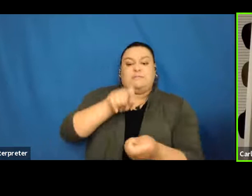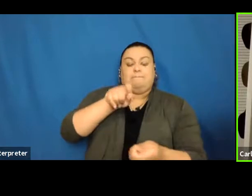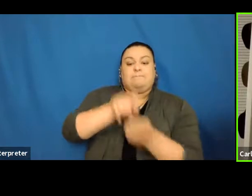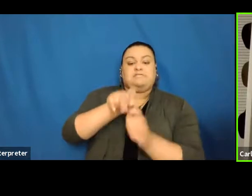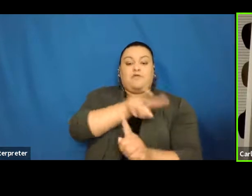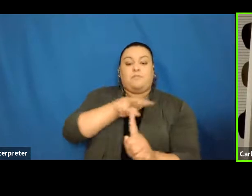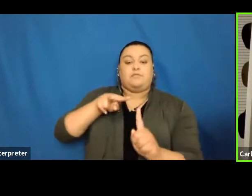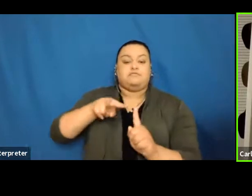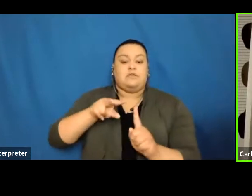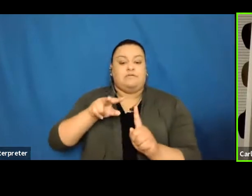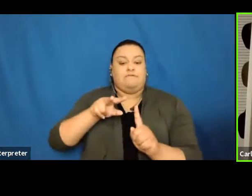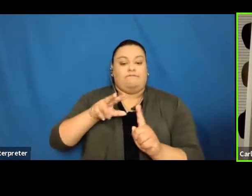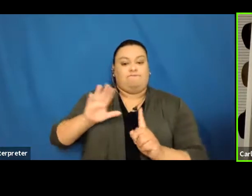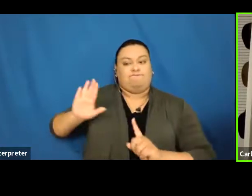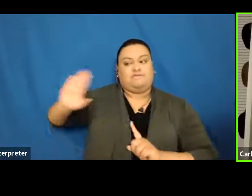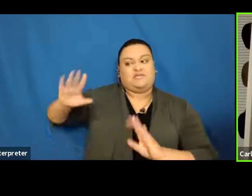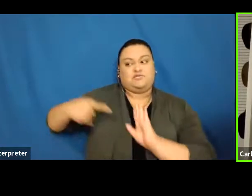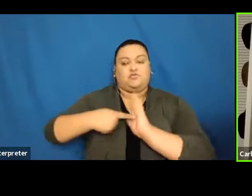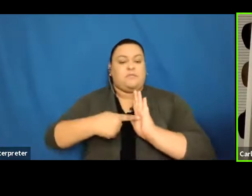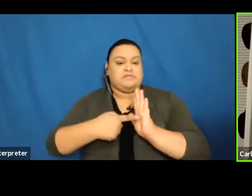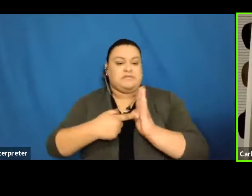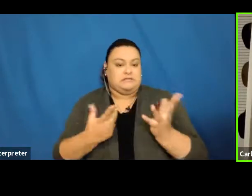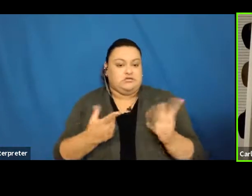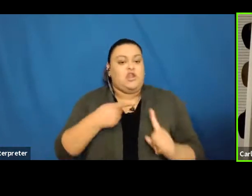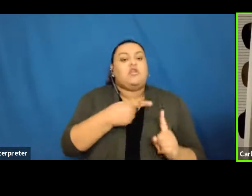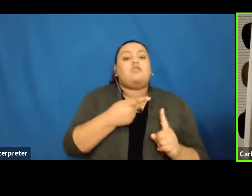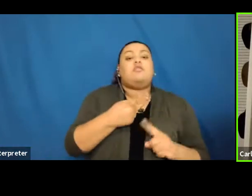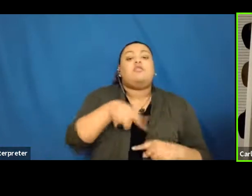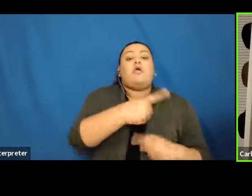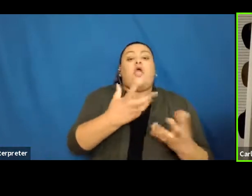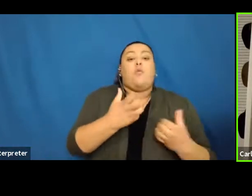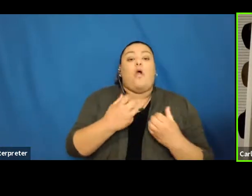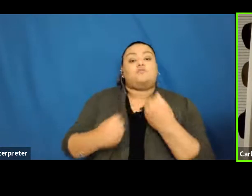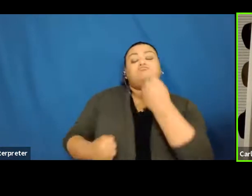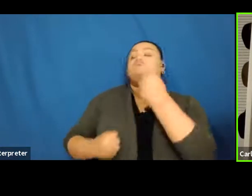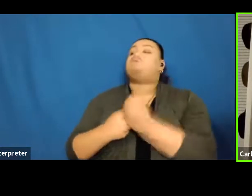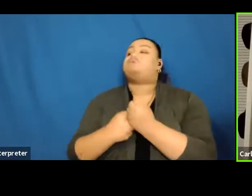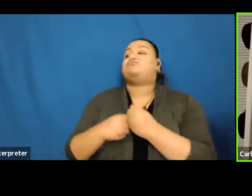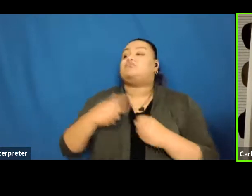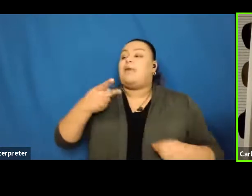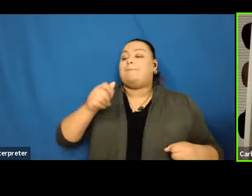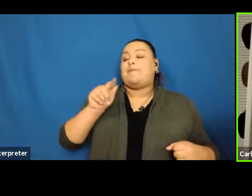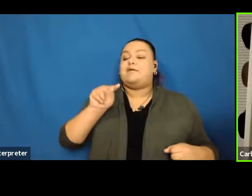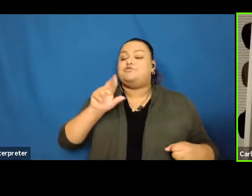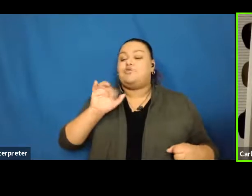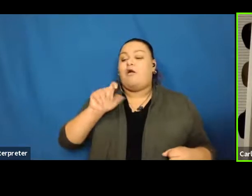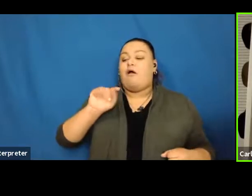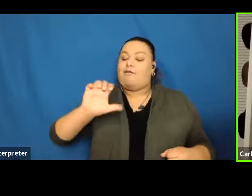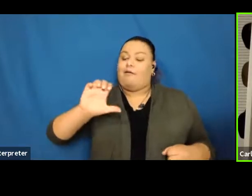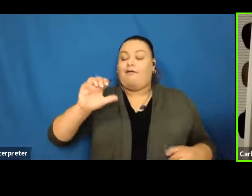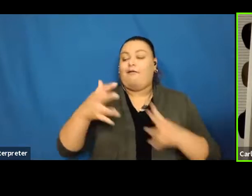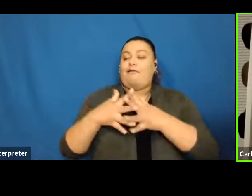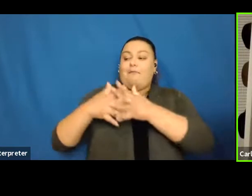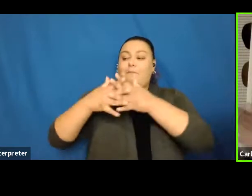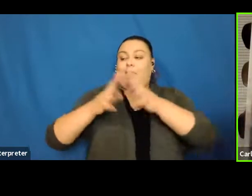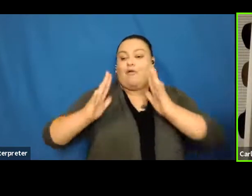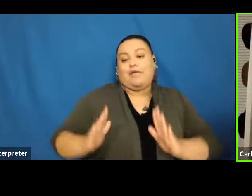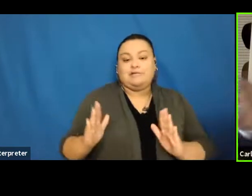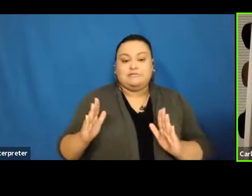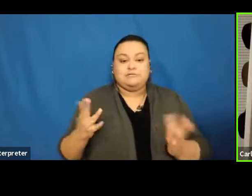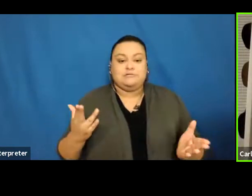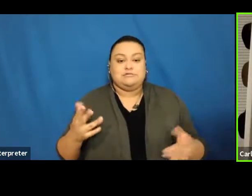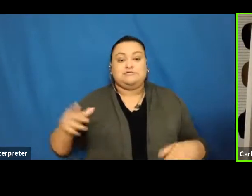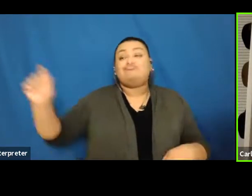what they're a part of. They want to patriotic Americans, you know, the patriotic Americans. And the way with